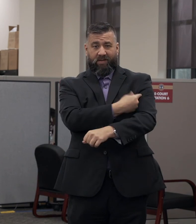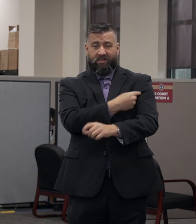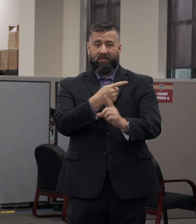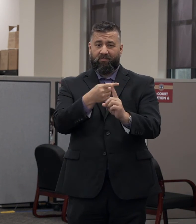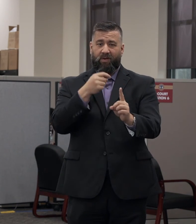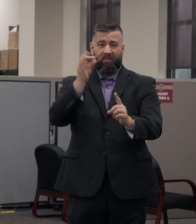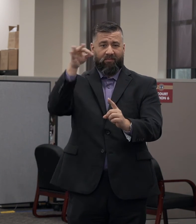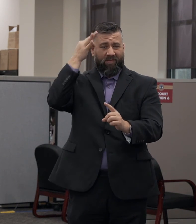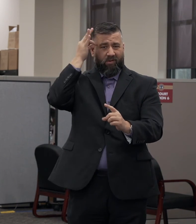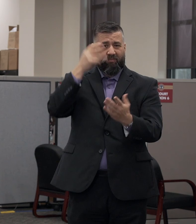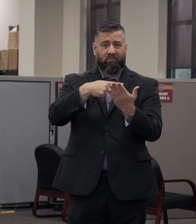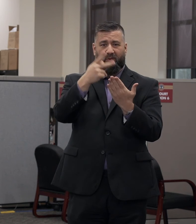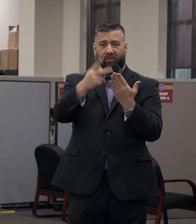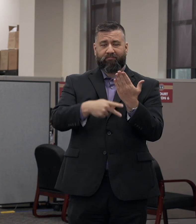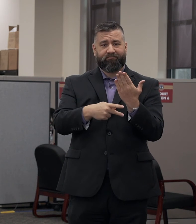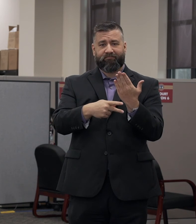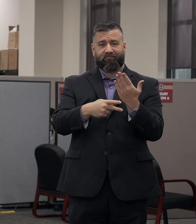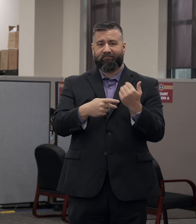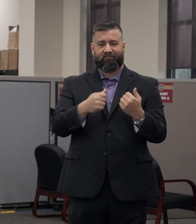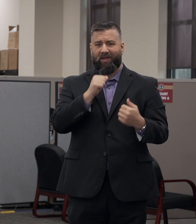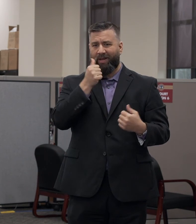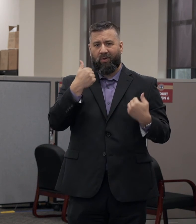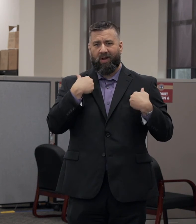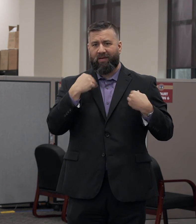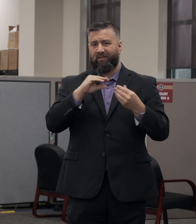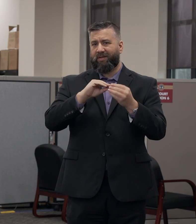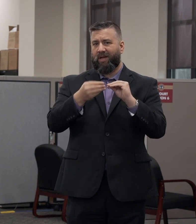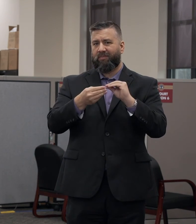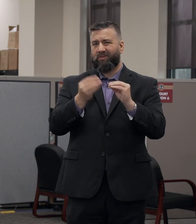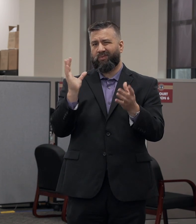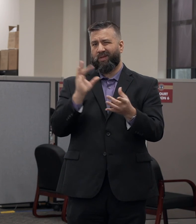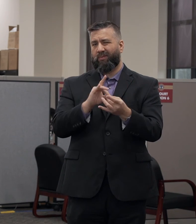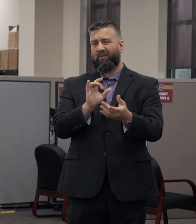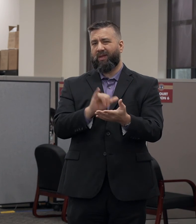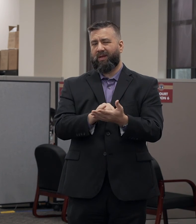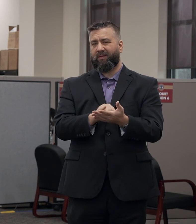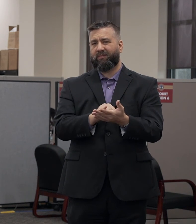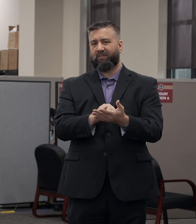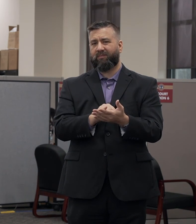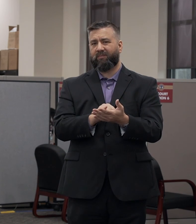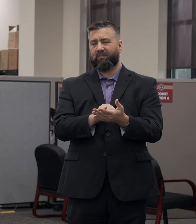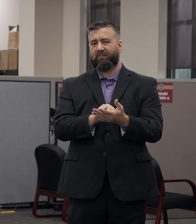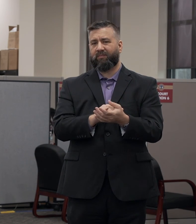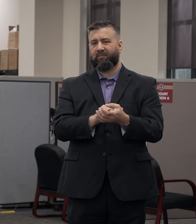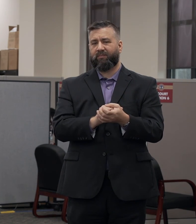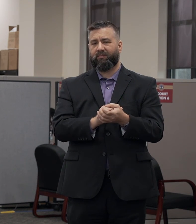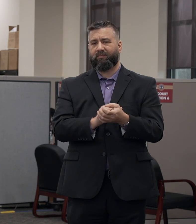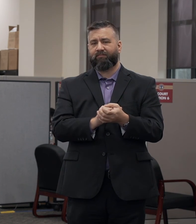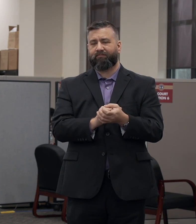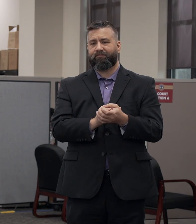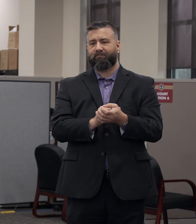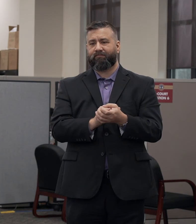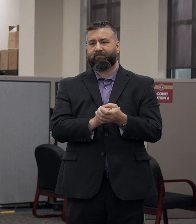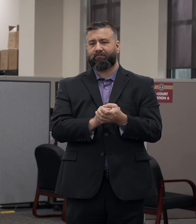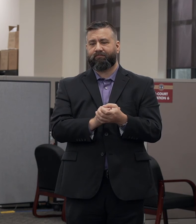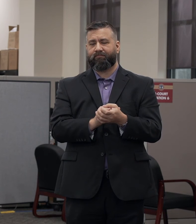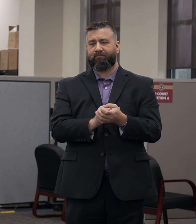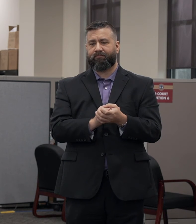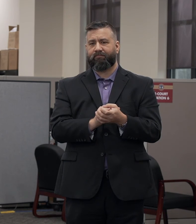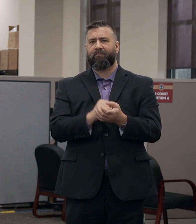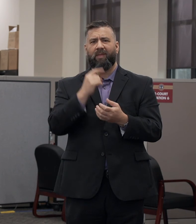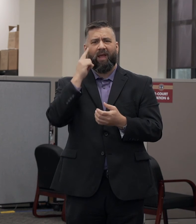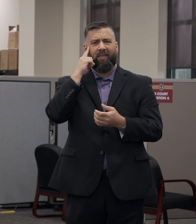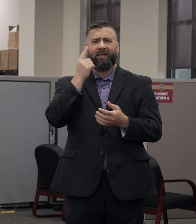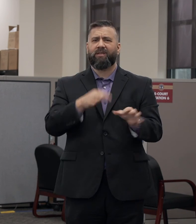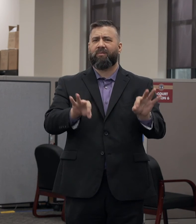program, and I don't have the numbers on the vaccinations and vaccines that are provided directly to pharmacies. I